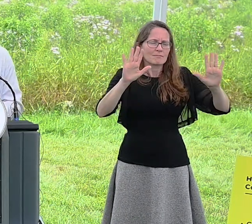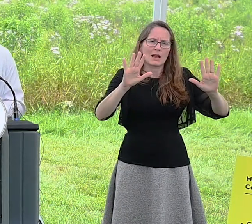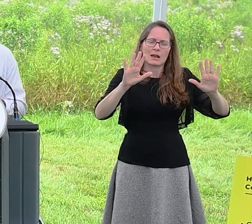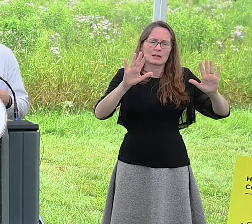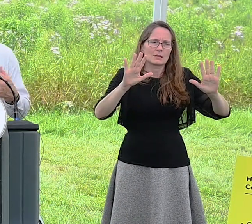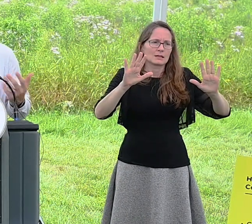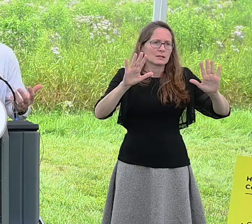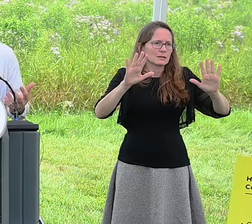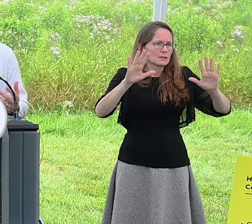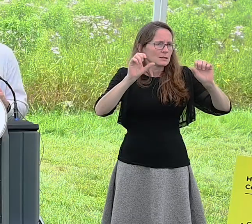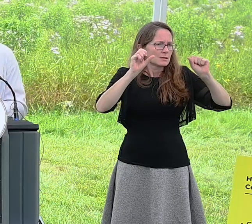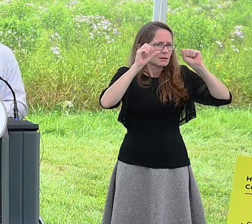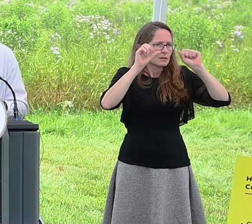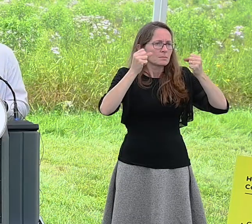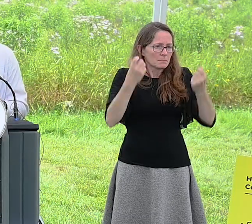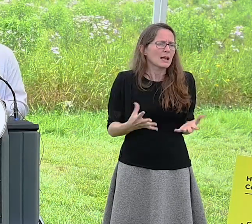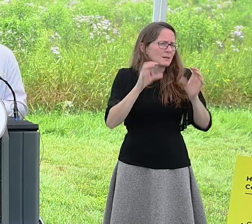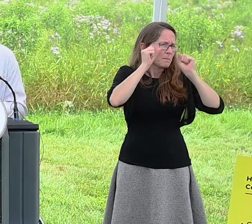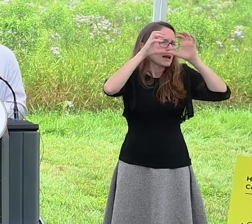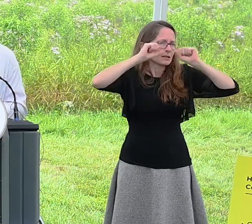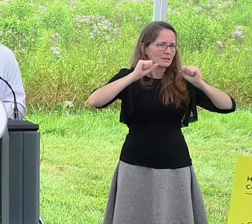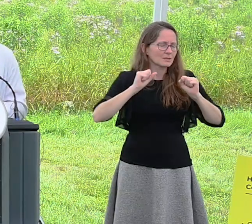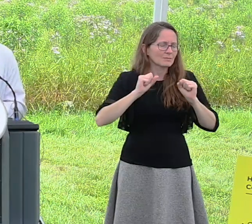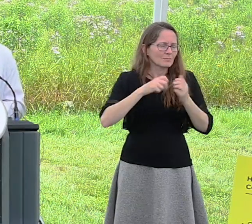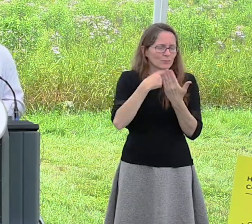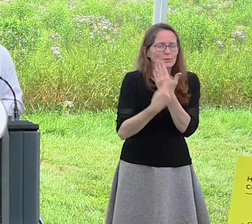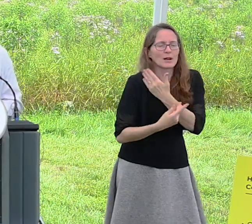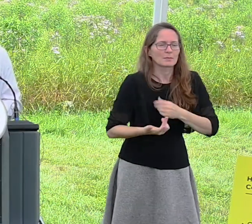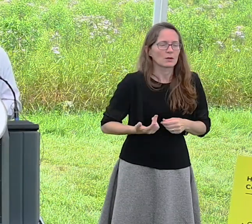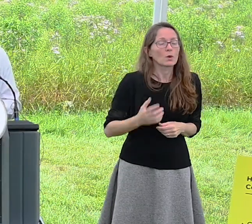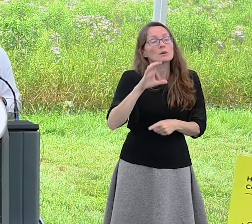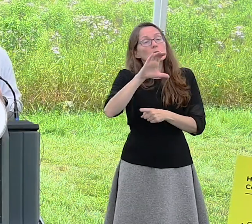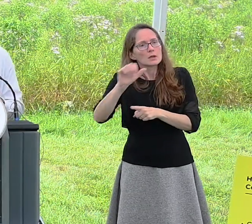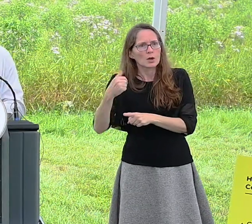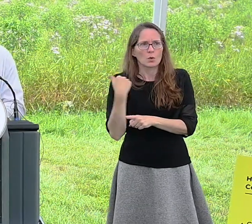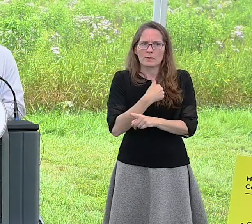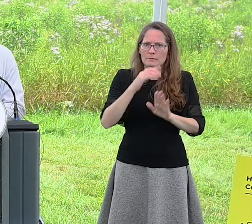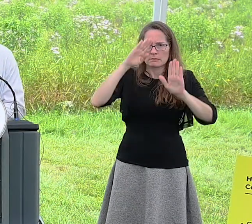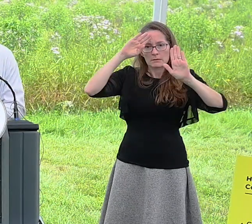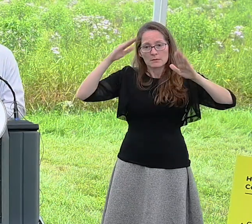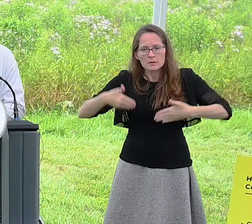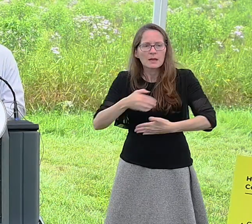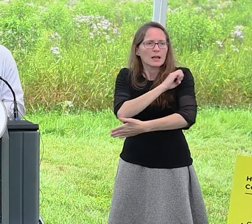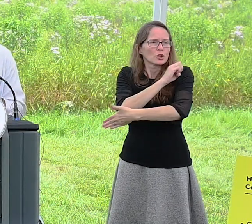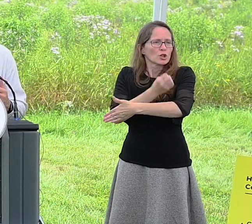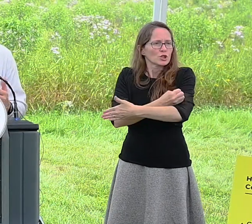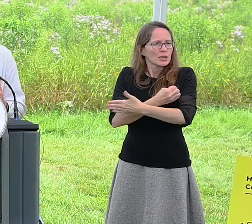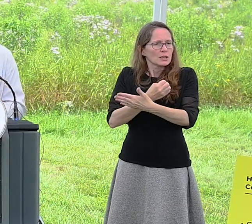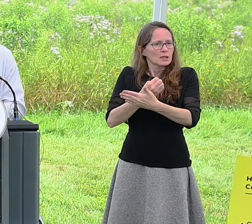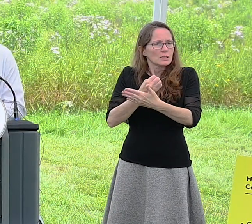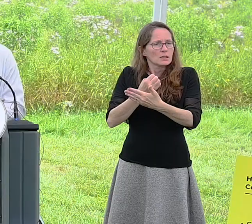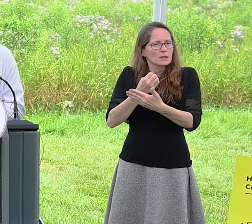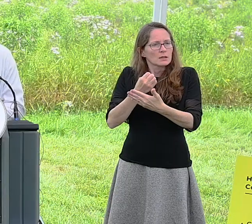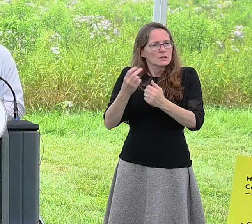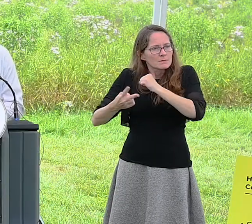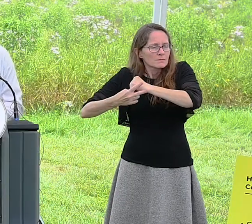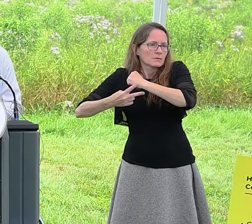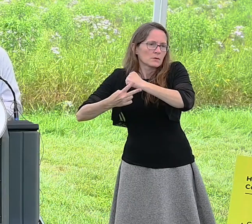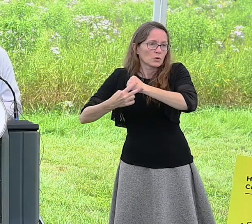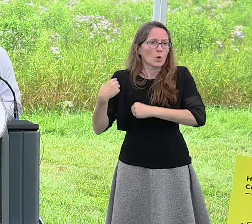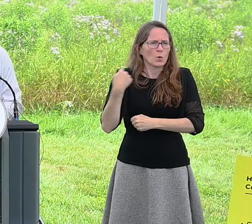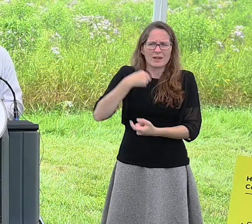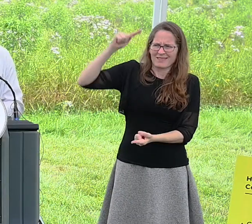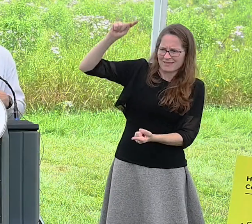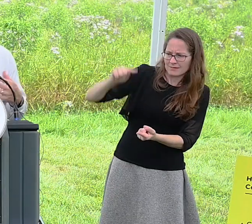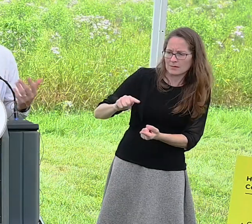County. The Columbia Association, we've been exceedingly progressive around energy efficiency. We've reduced our energy use by more than a third over the last 10